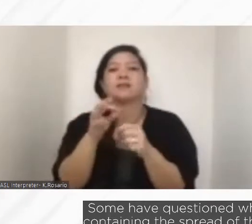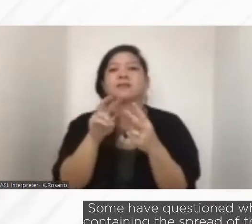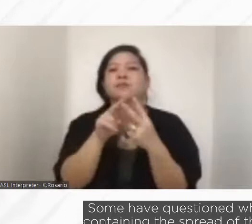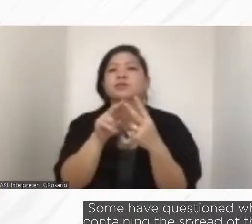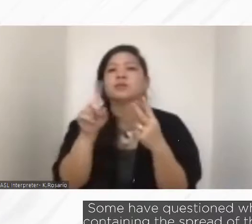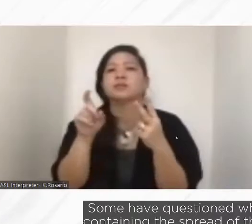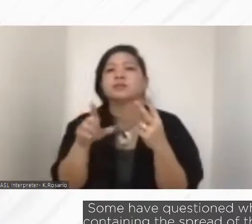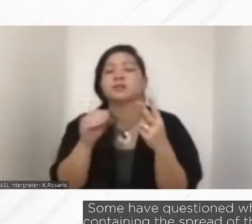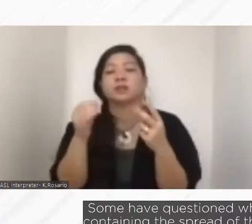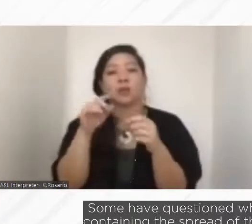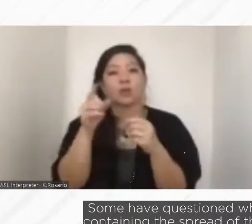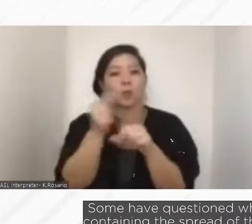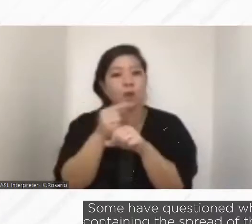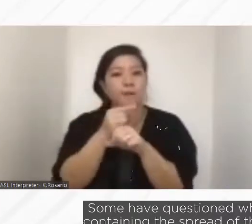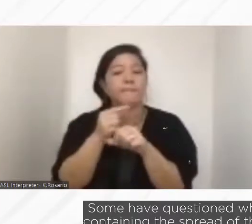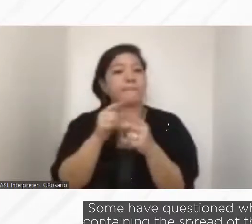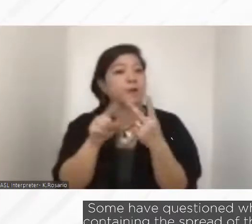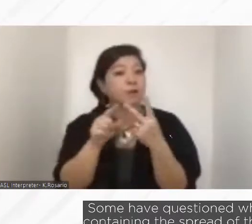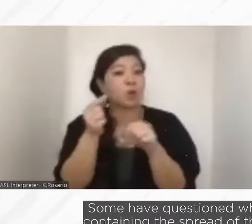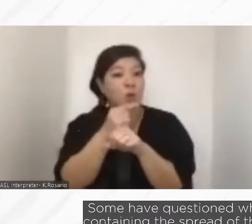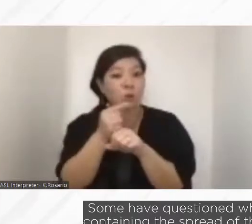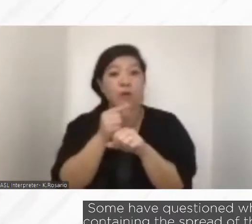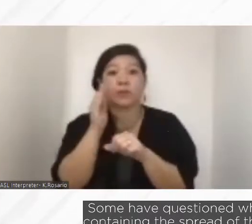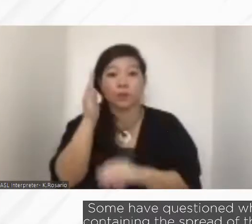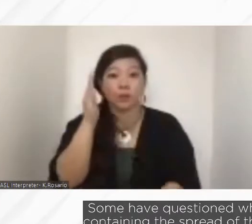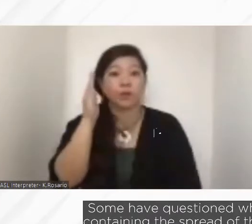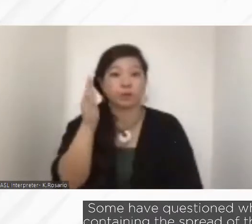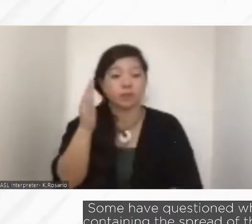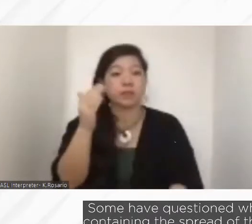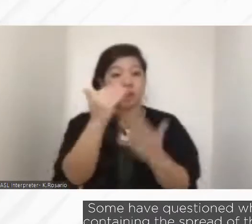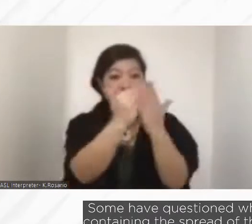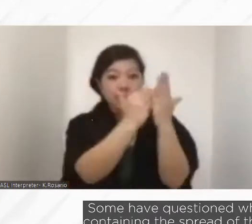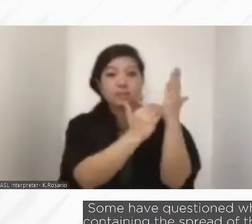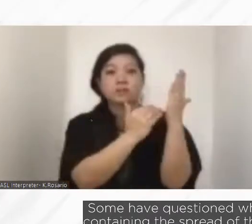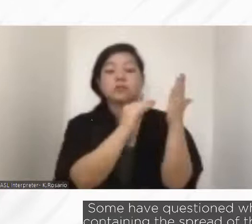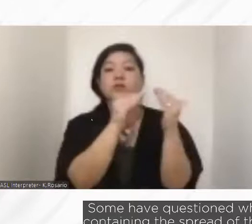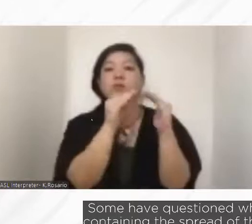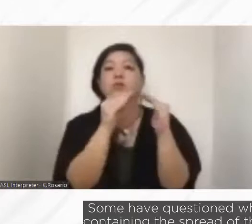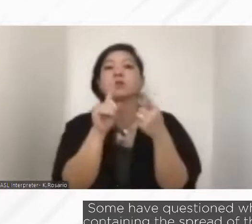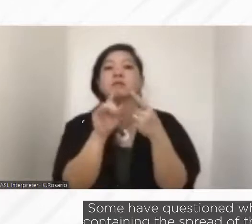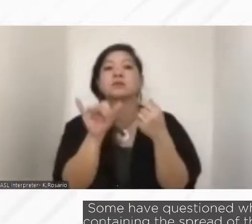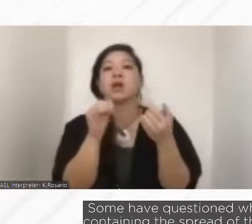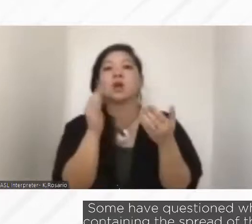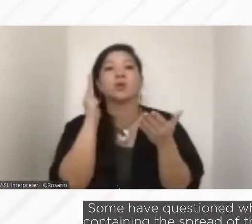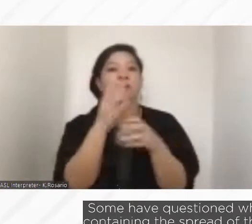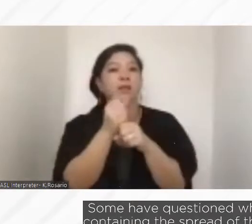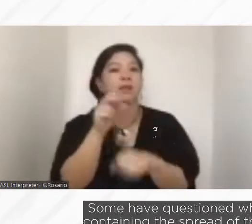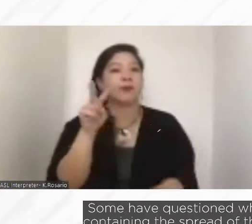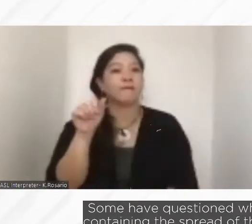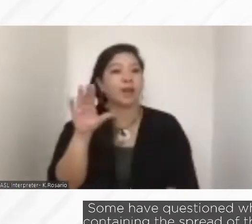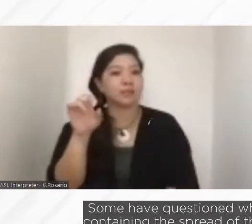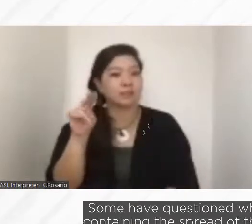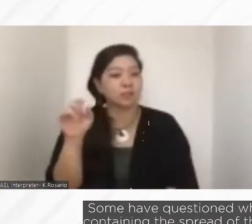I'll go with the last one first. Guam will absolutely be on the list of communities that is going to be getting a vaccine once we have